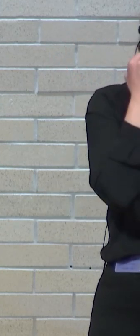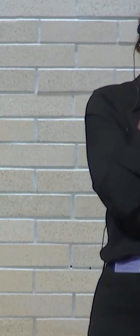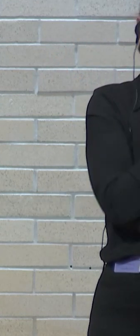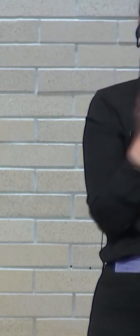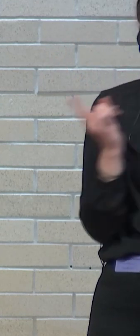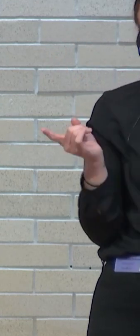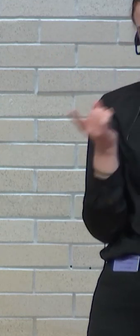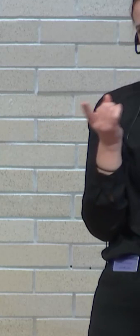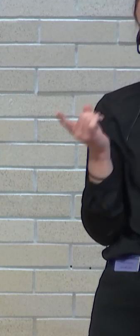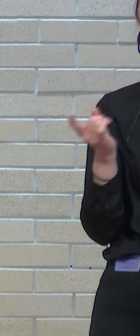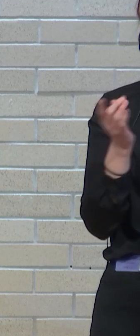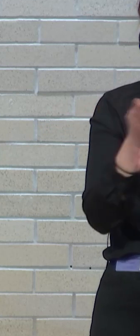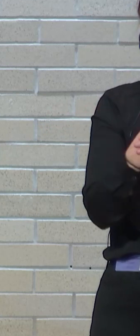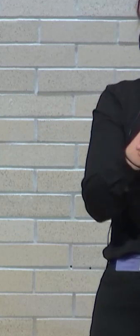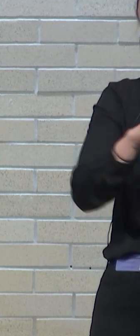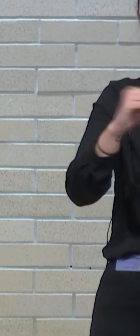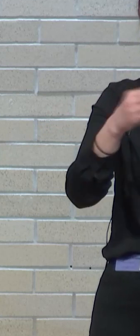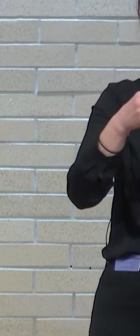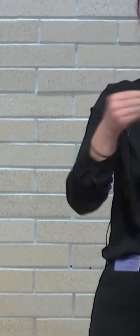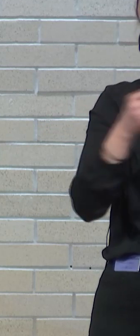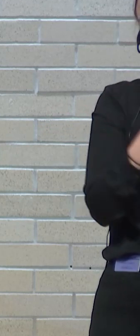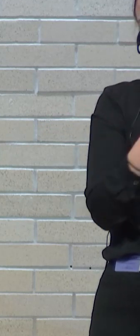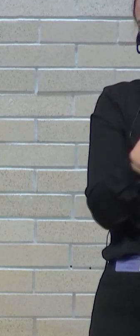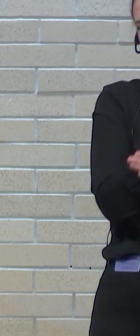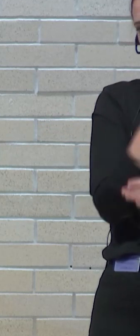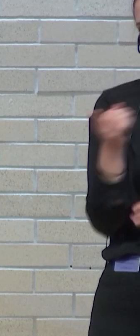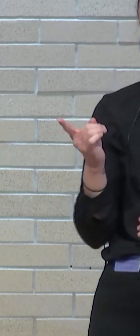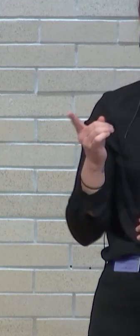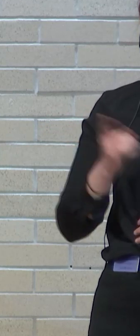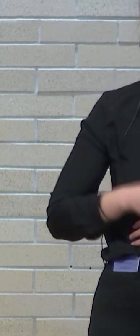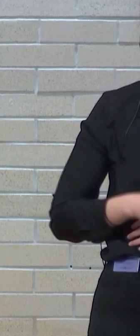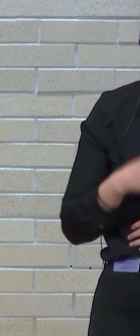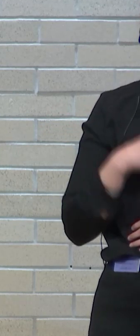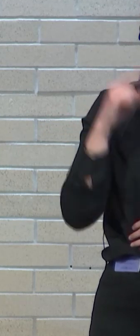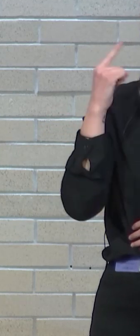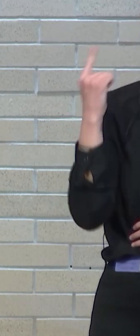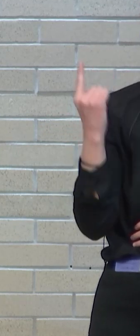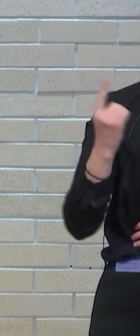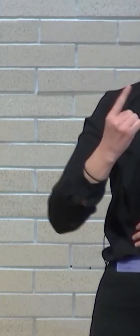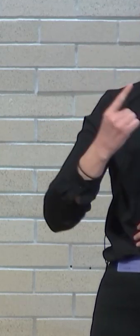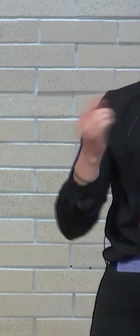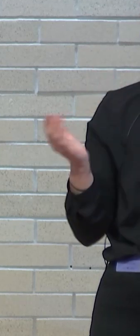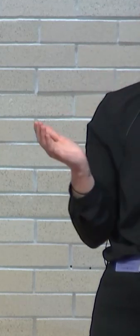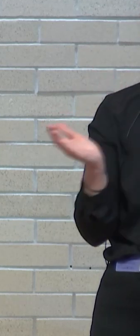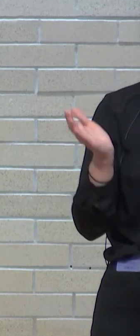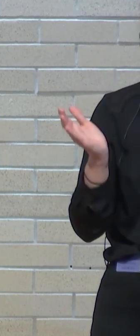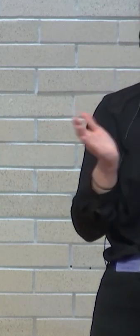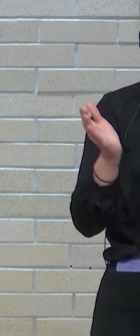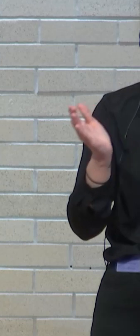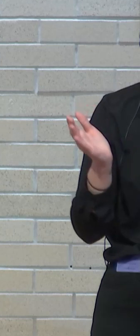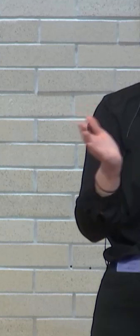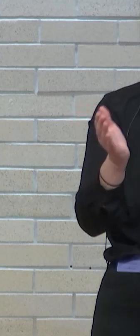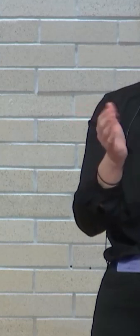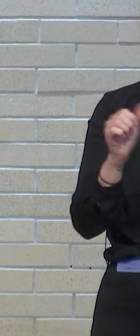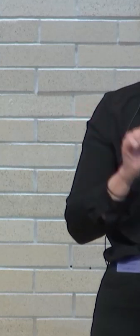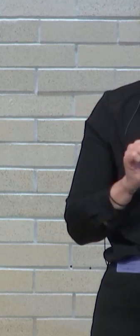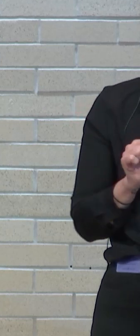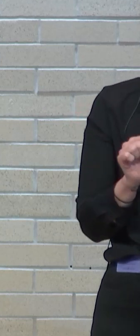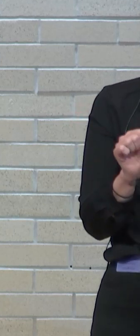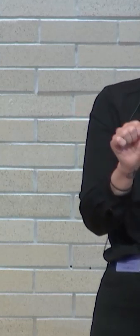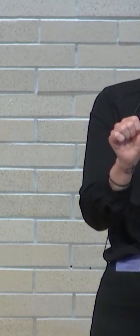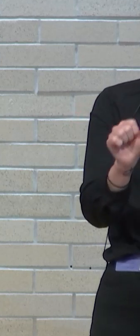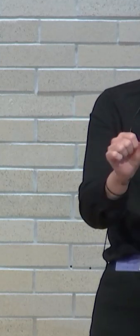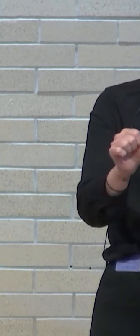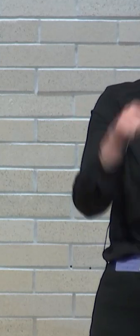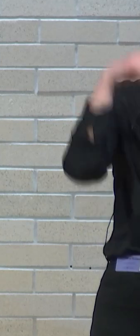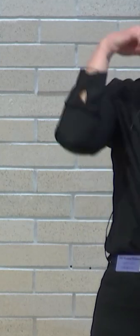talent. So with that said, I have always and will continue to encourage everyone to uplift Black individuals every day, not just